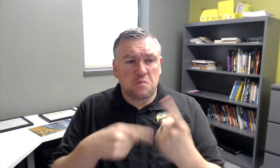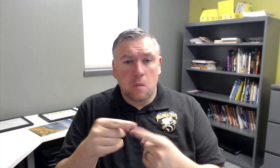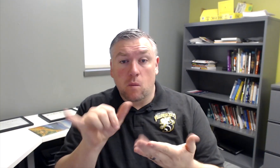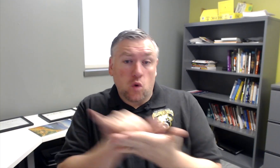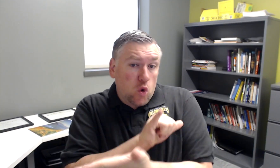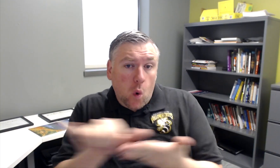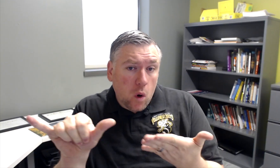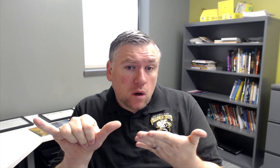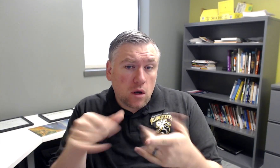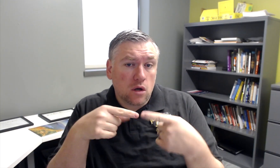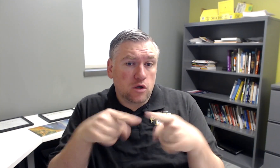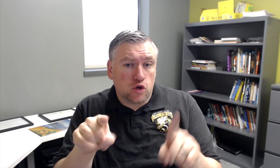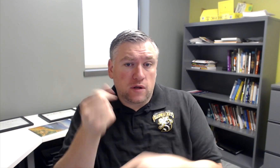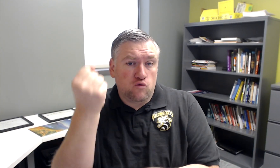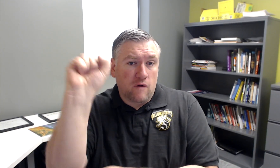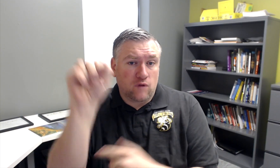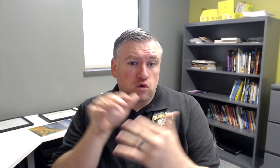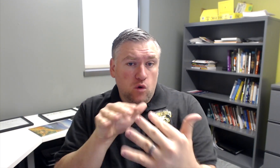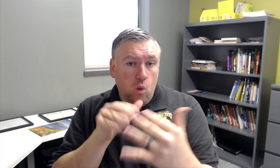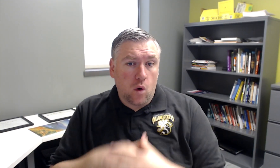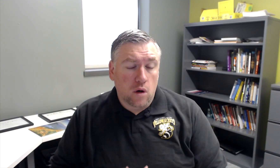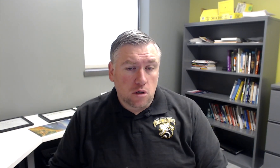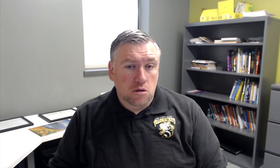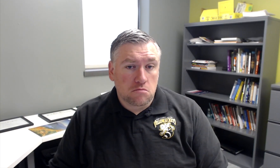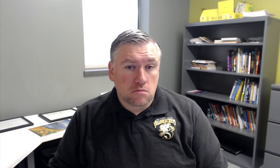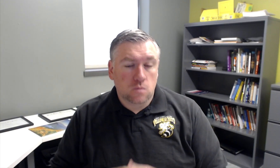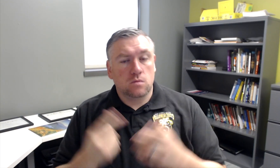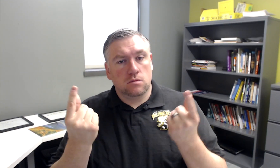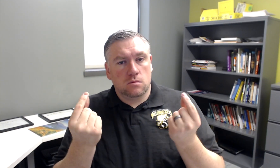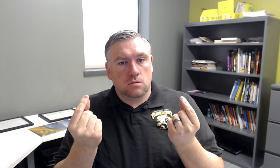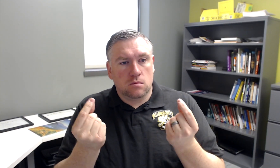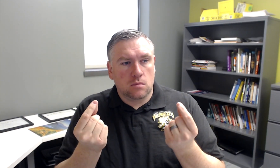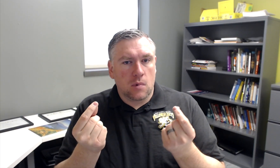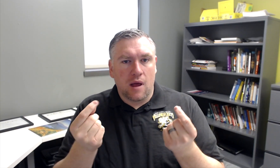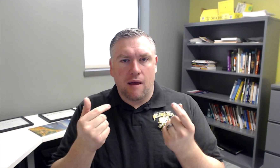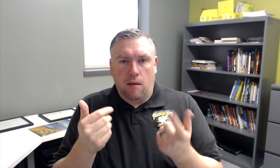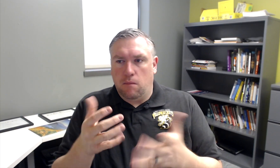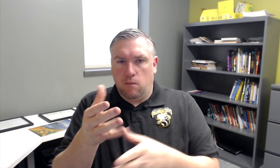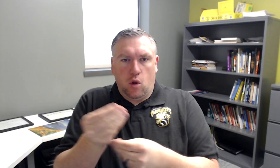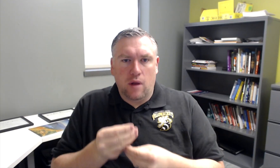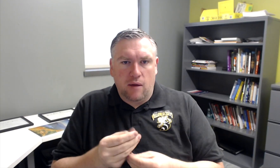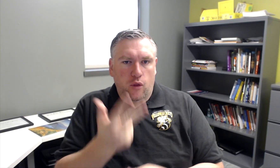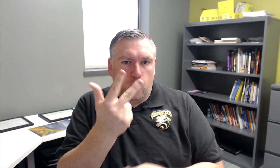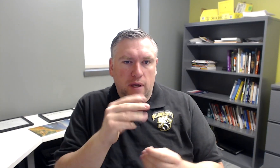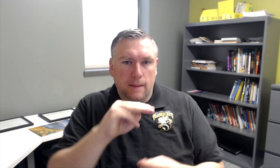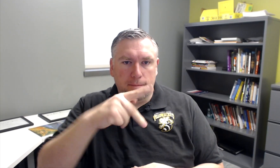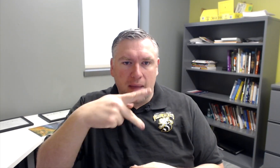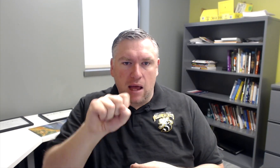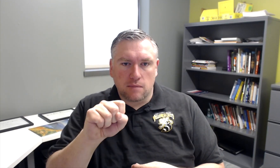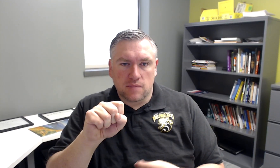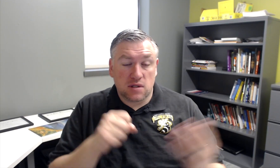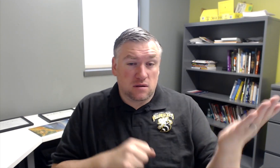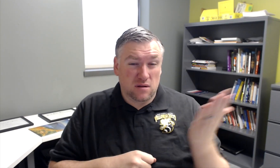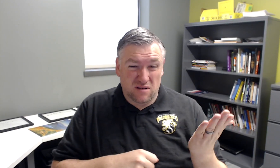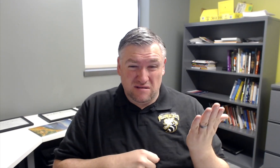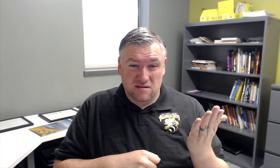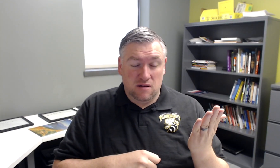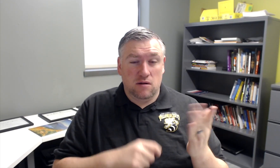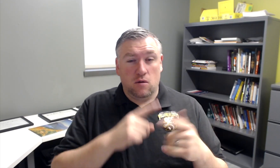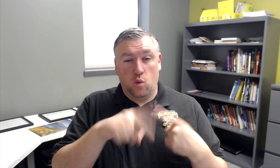So maybe you're studying an area, like New York during the Revolutionary War. So pull out three